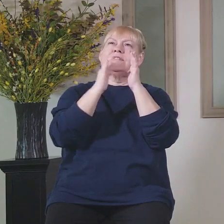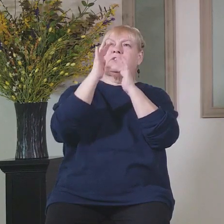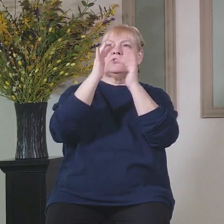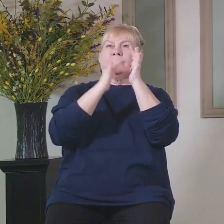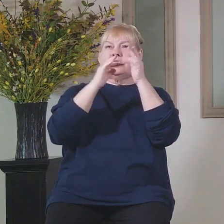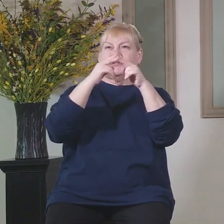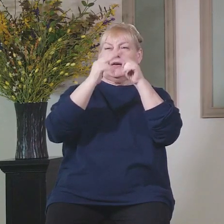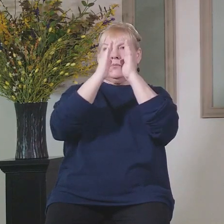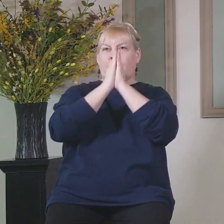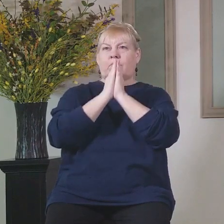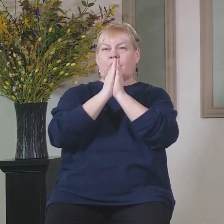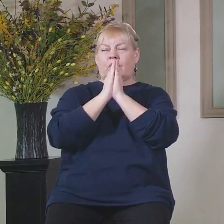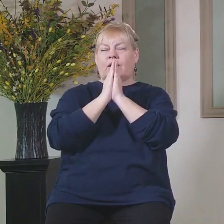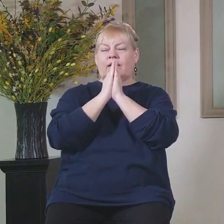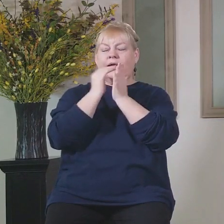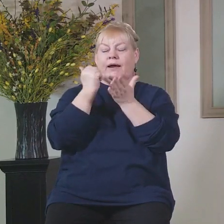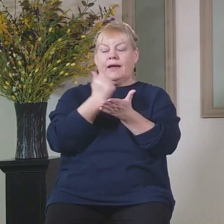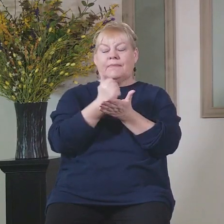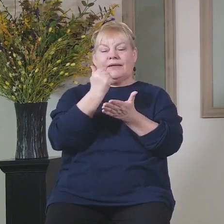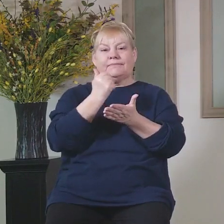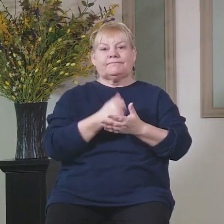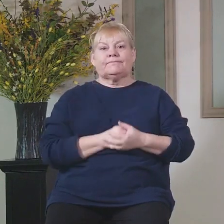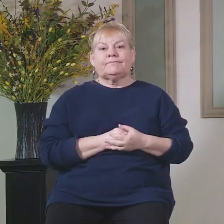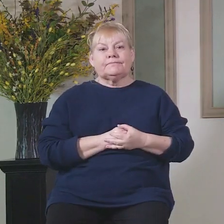pray. Amen.